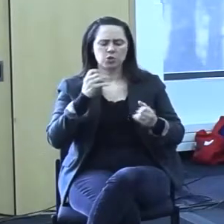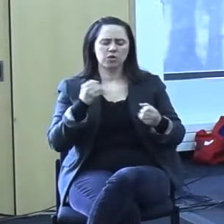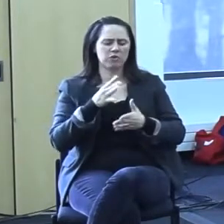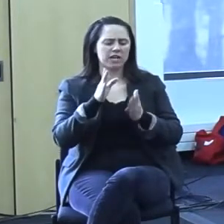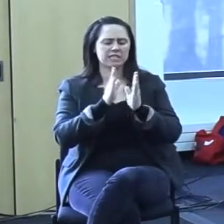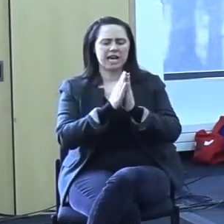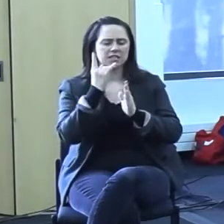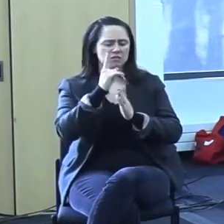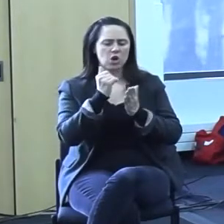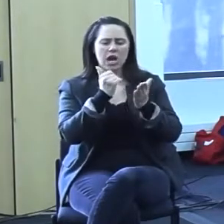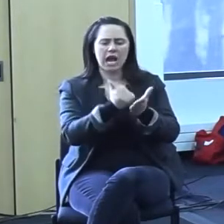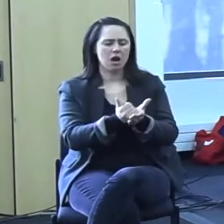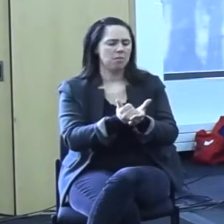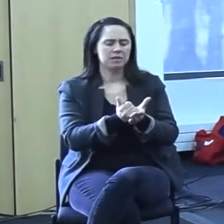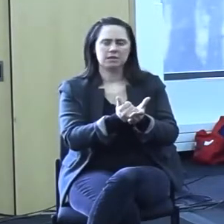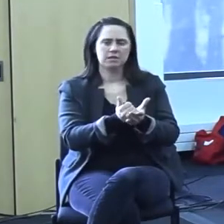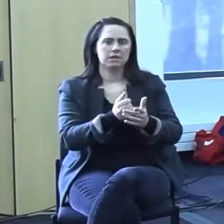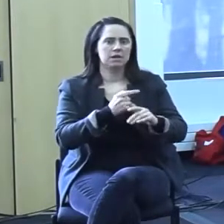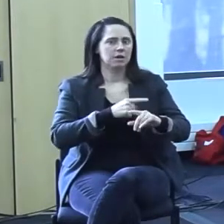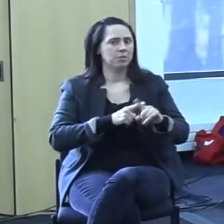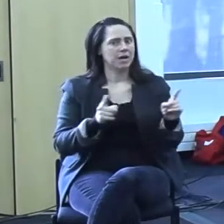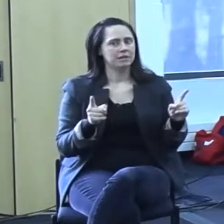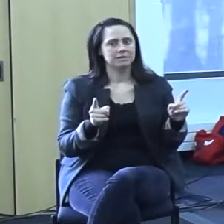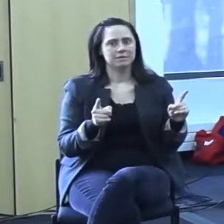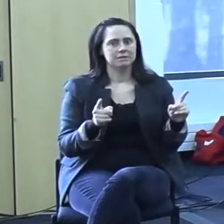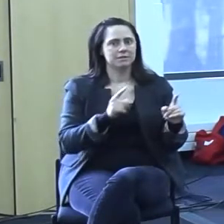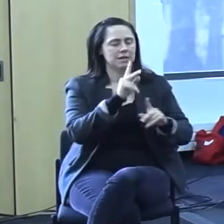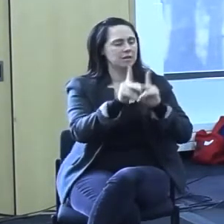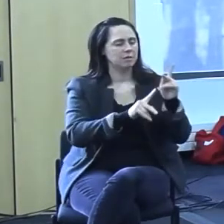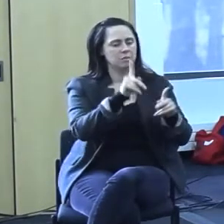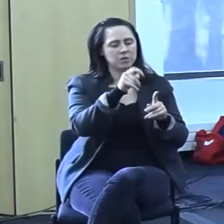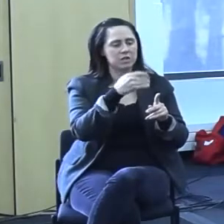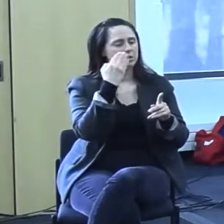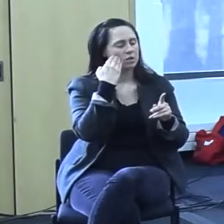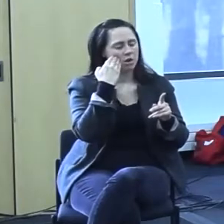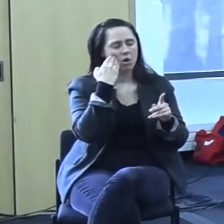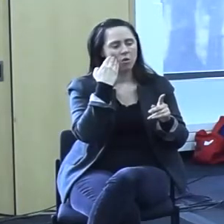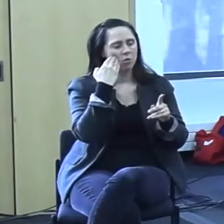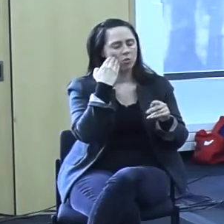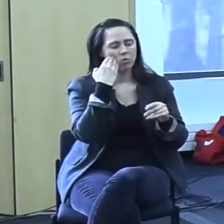for help, but people need to know that